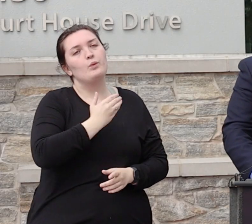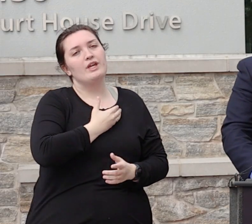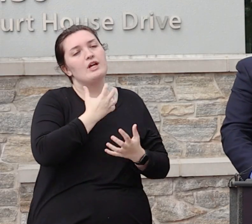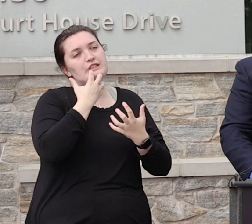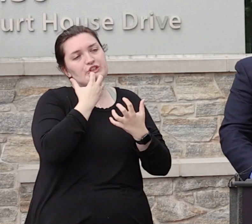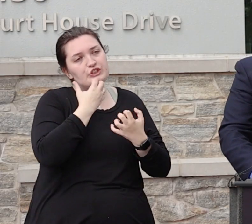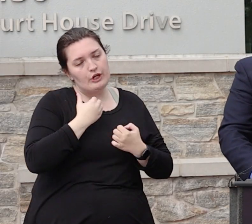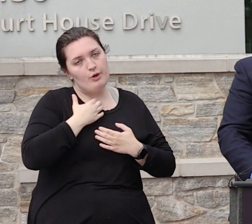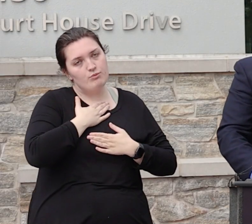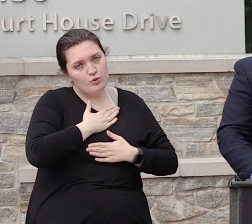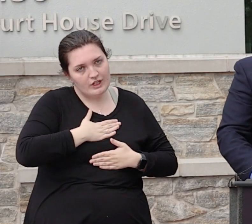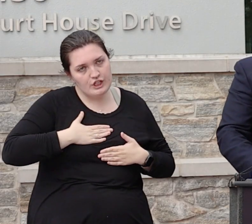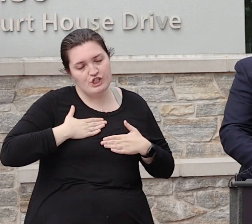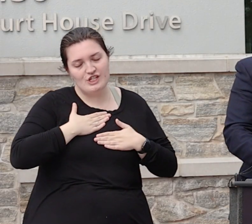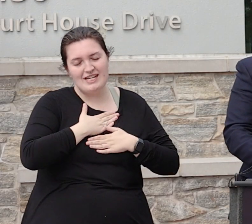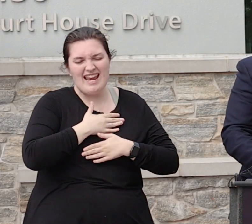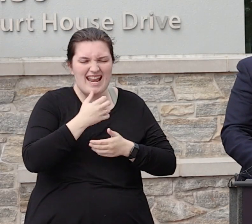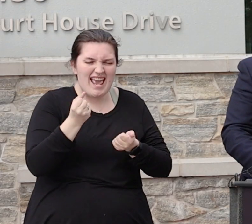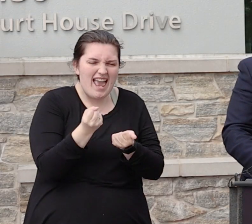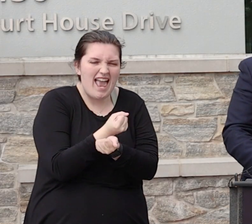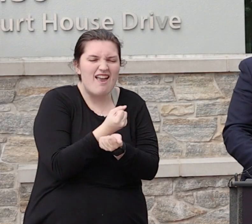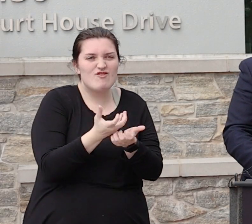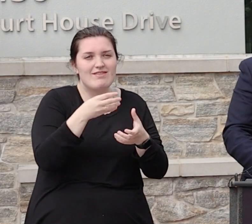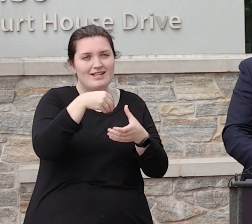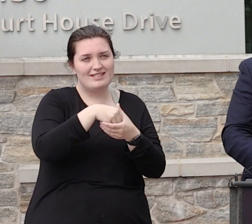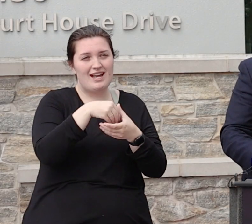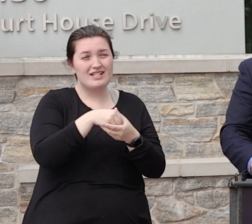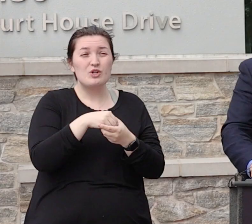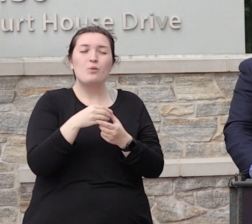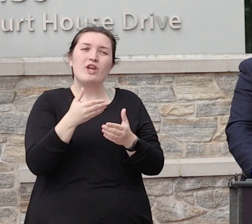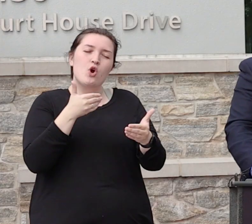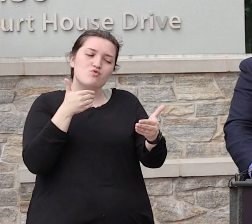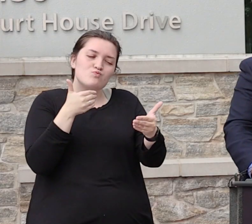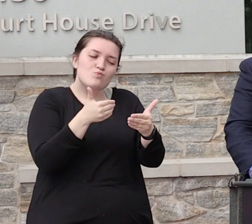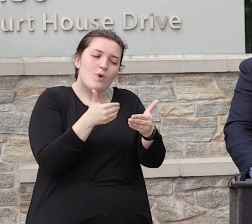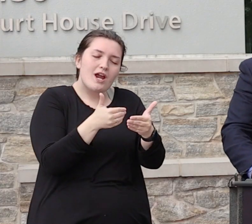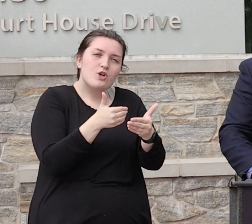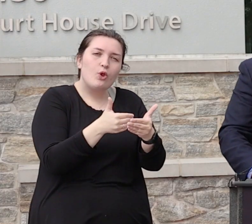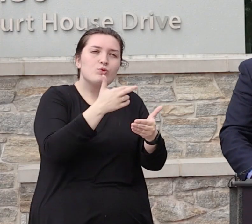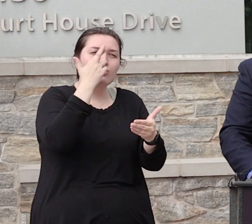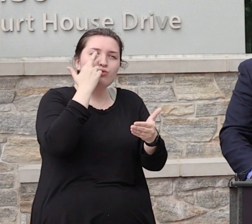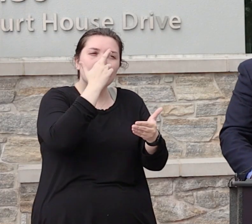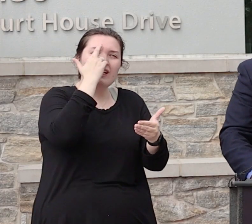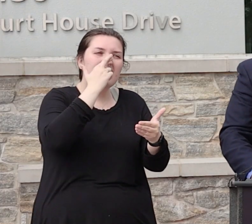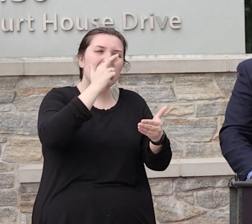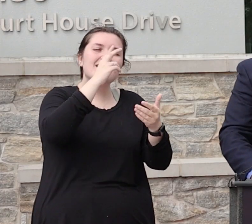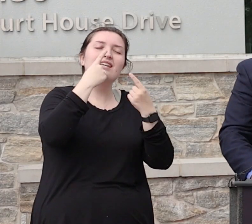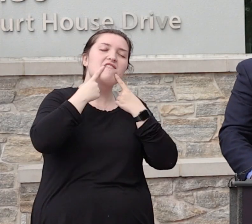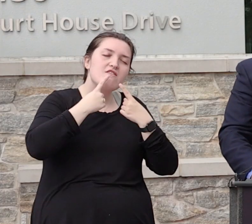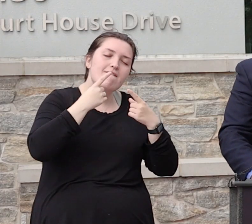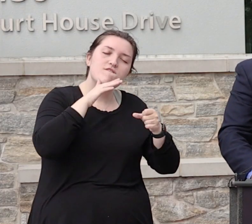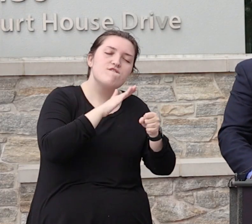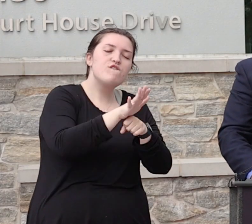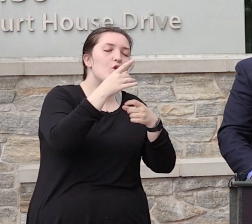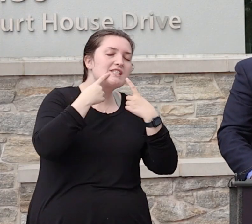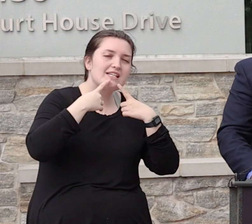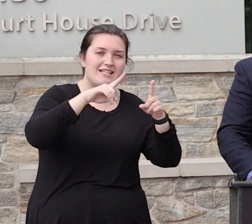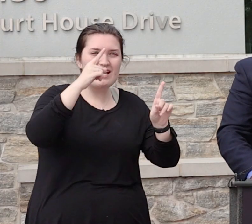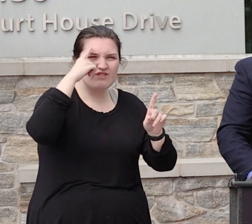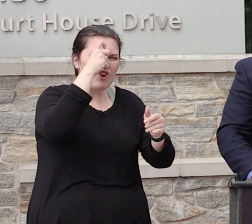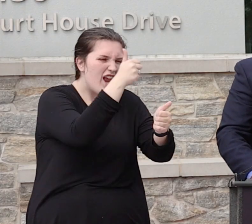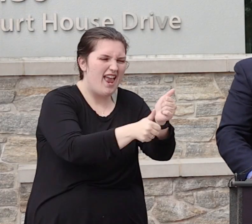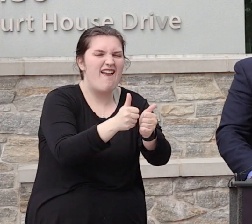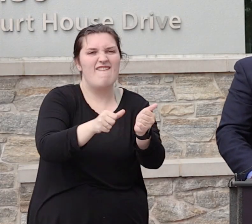closer to the realization for each and every student that they will indeed experience great outcomes. Dr. Ball,